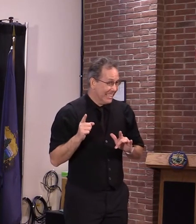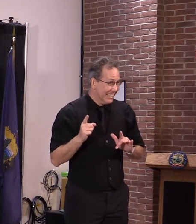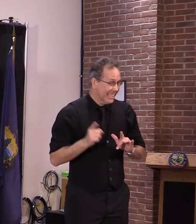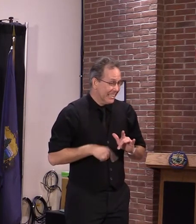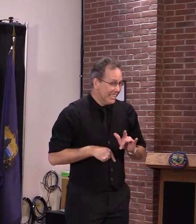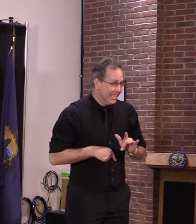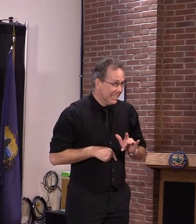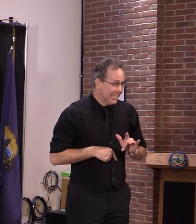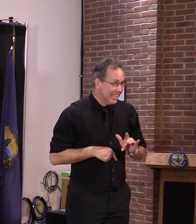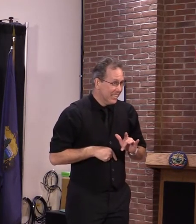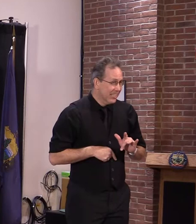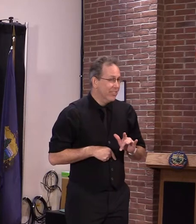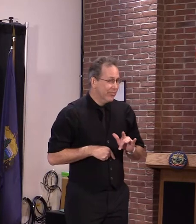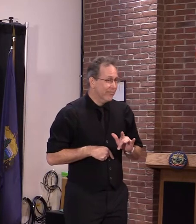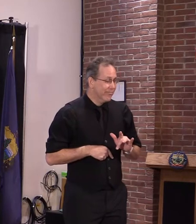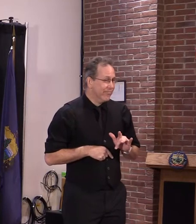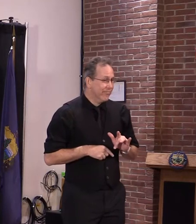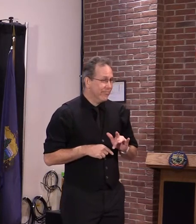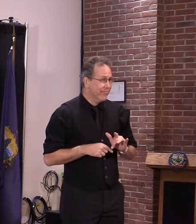Lisa Loomis,